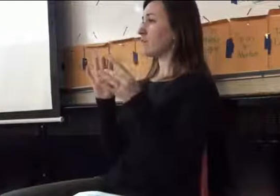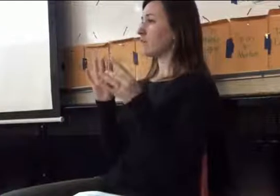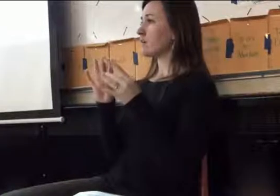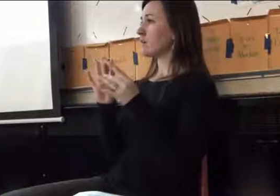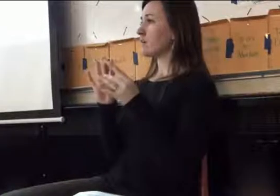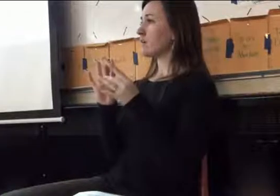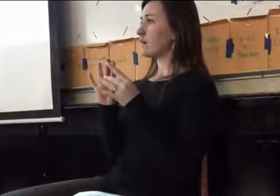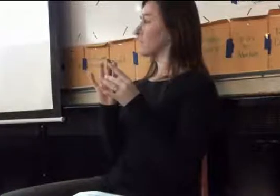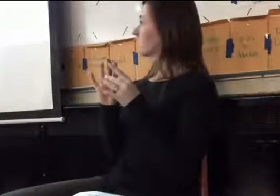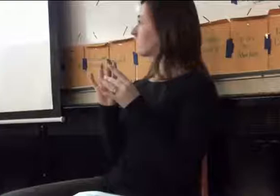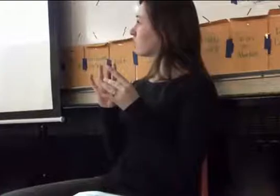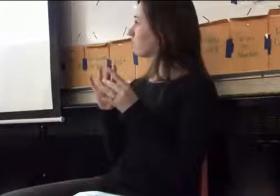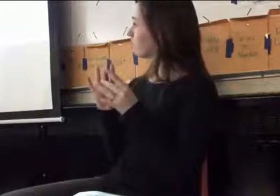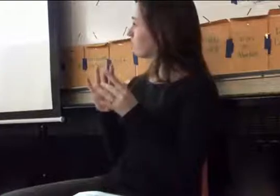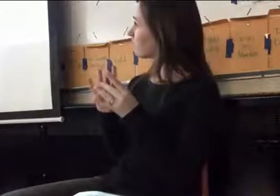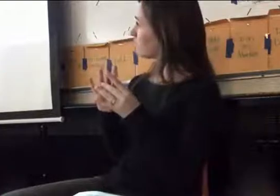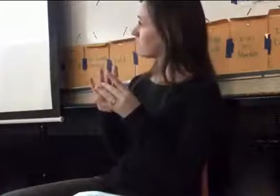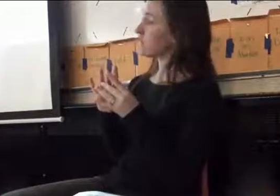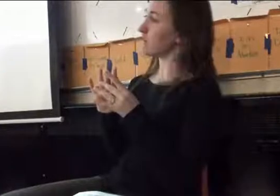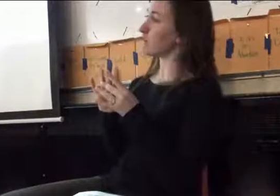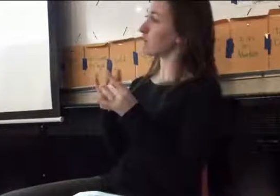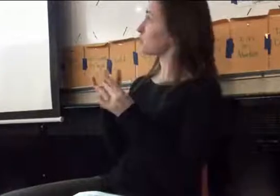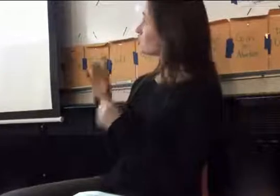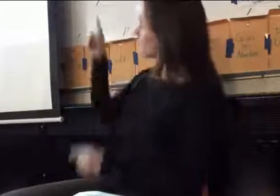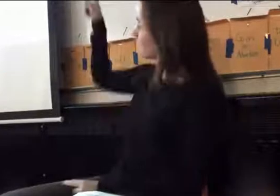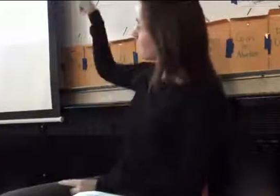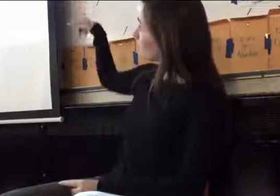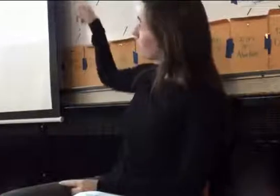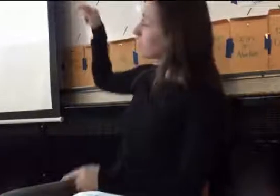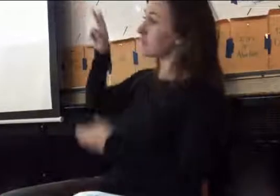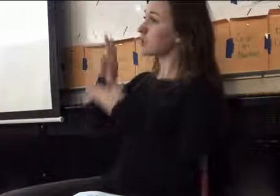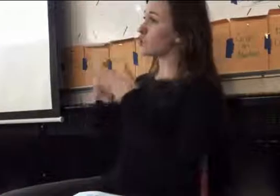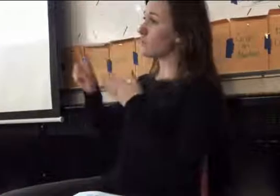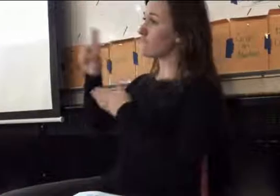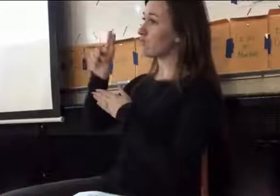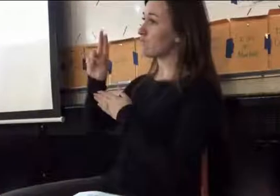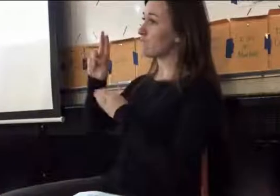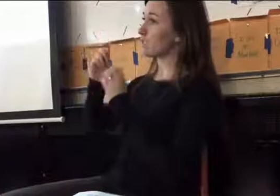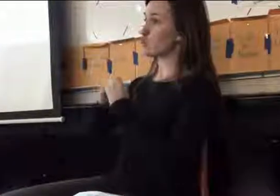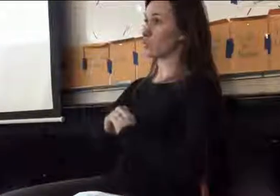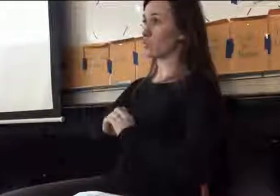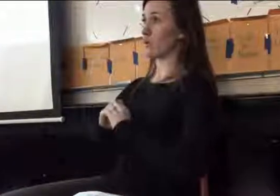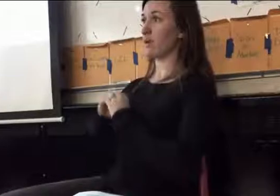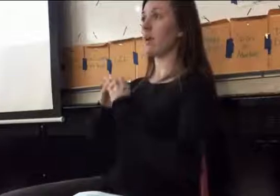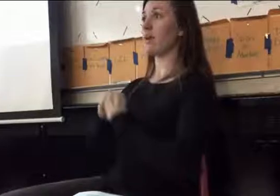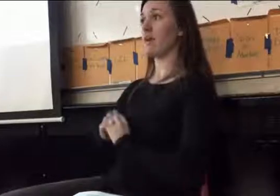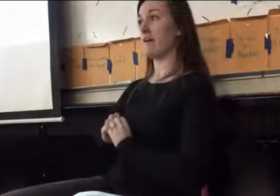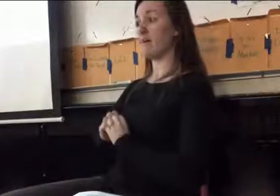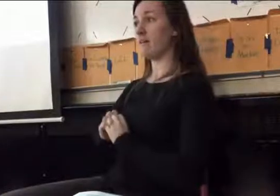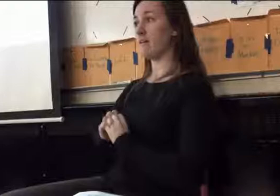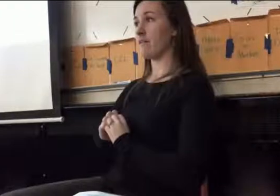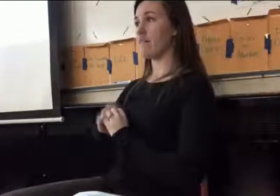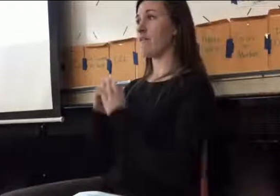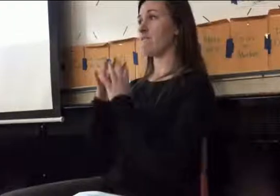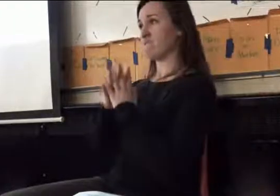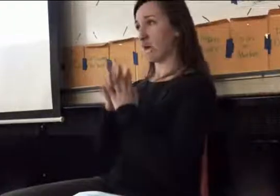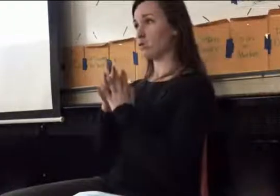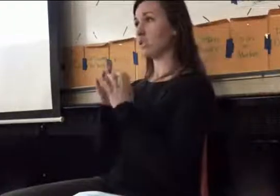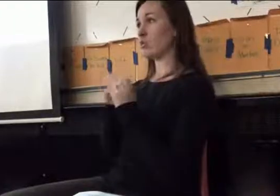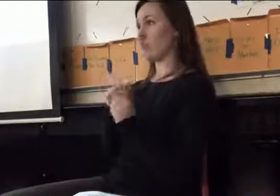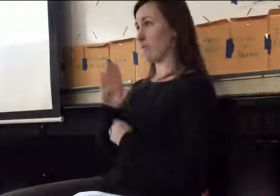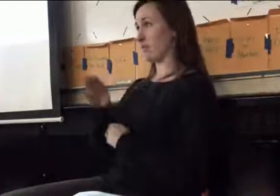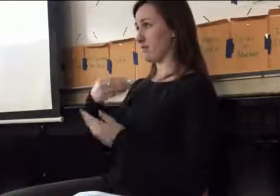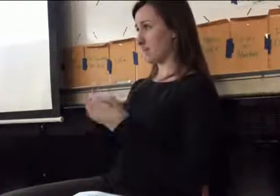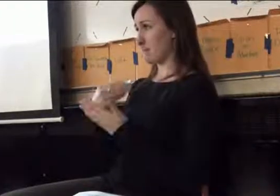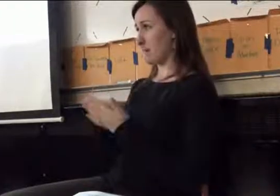University of Chicago. Those are both founded by Rockefeller with his money. One other thing that he does, though, is he's going to eradicate a thing called hookworm with